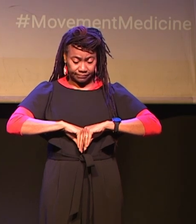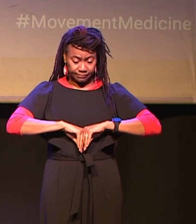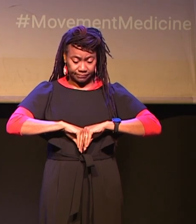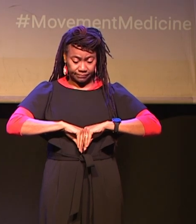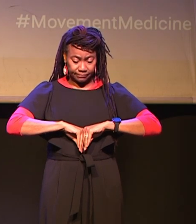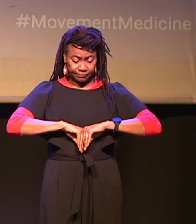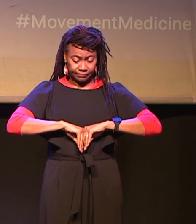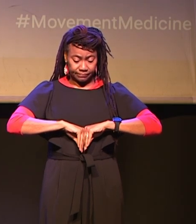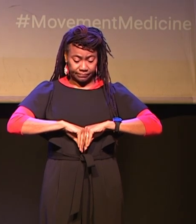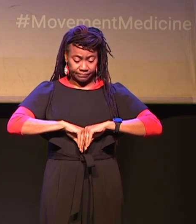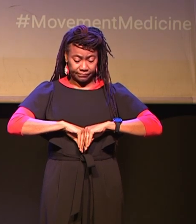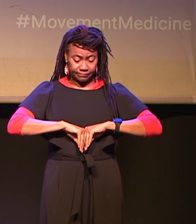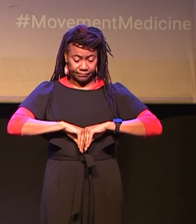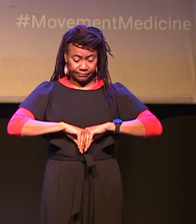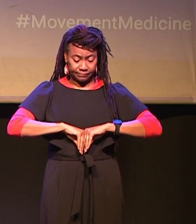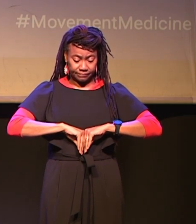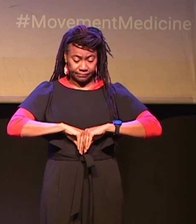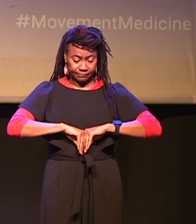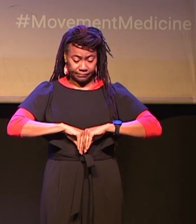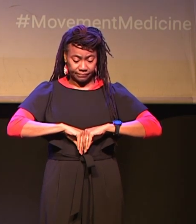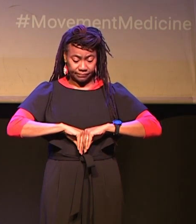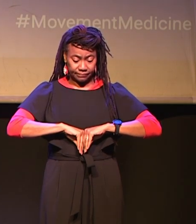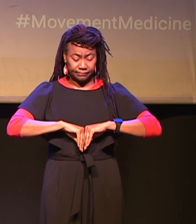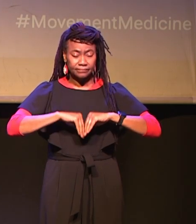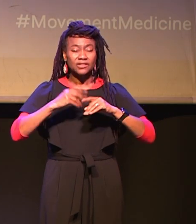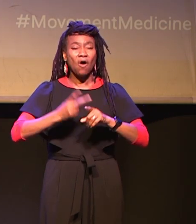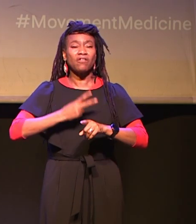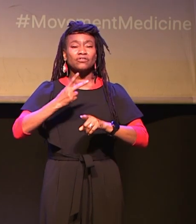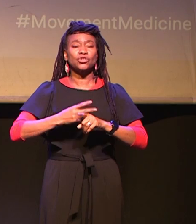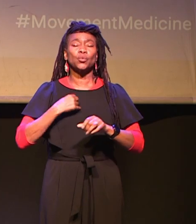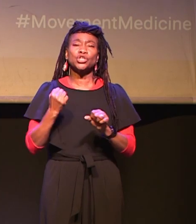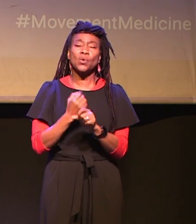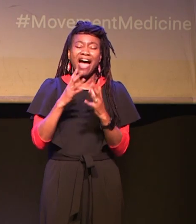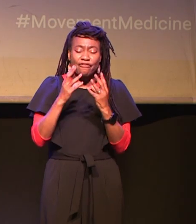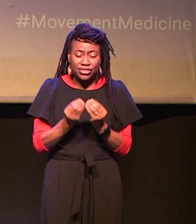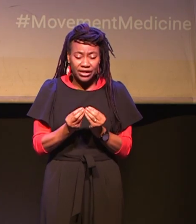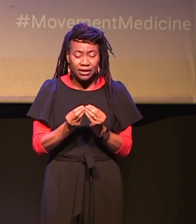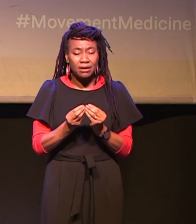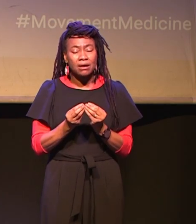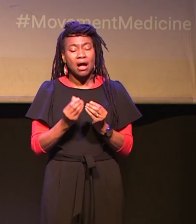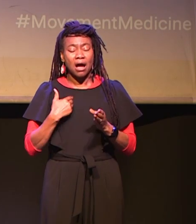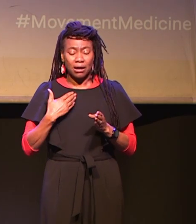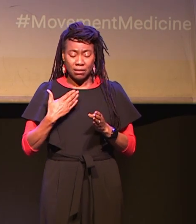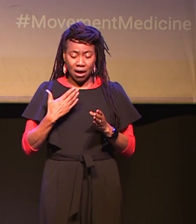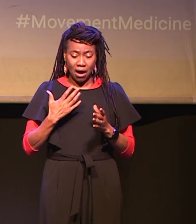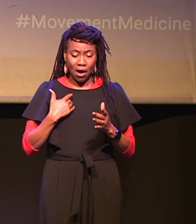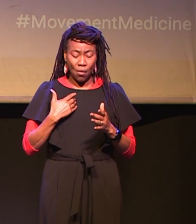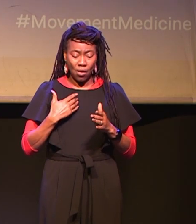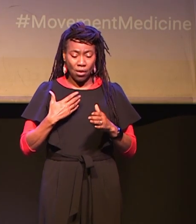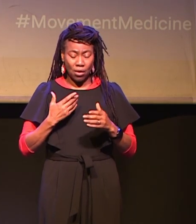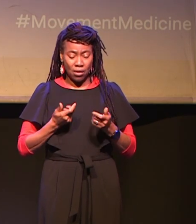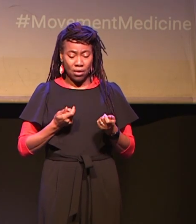And we so often do everything, but also practice with um, kind of energy